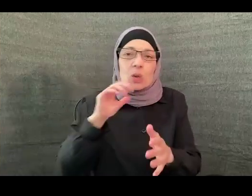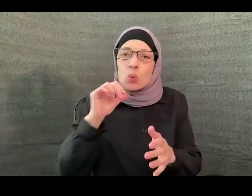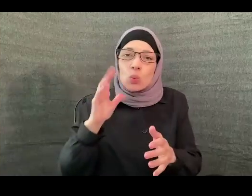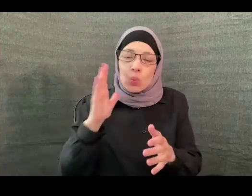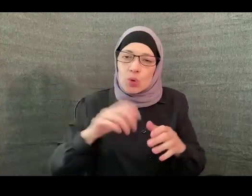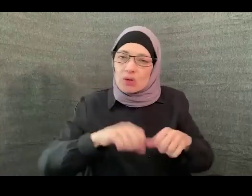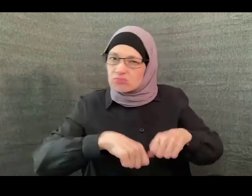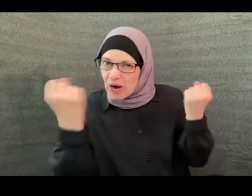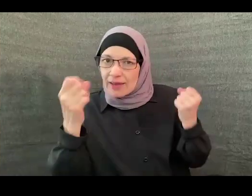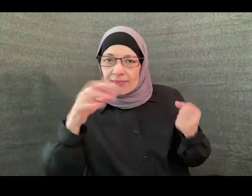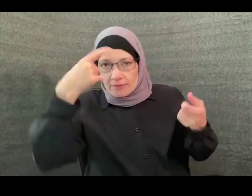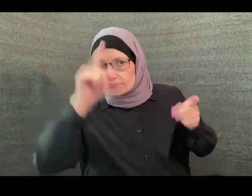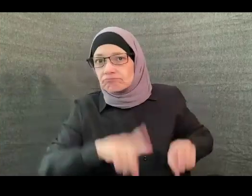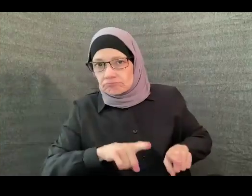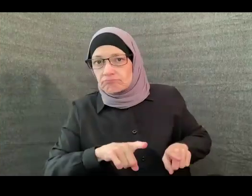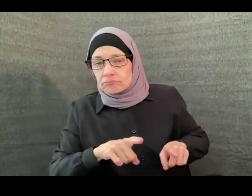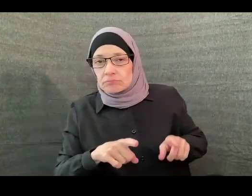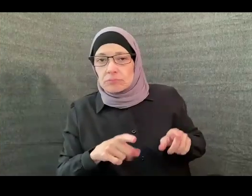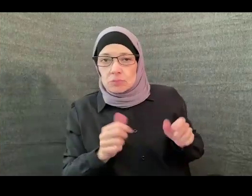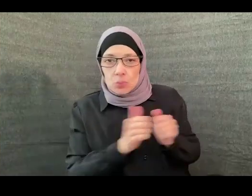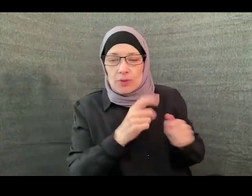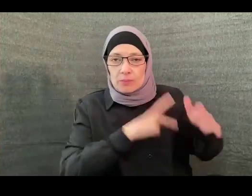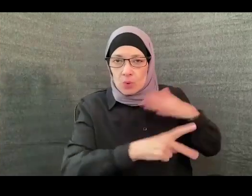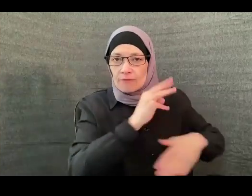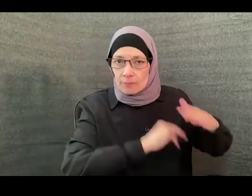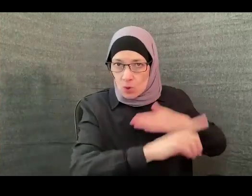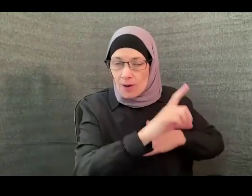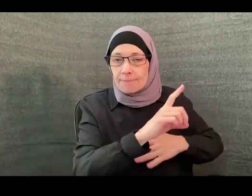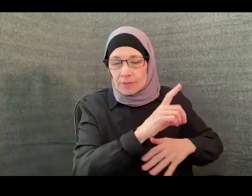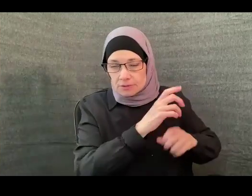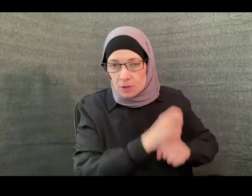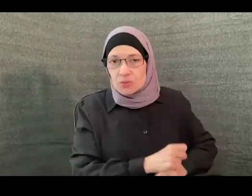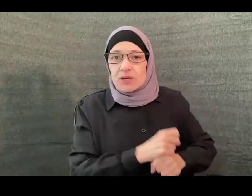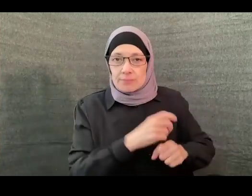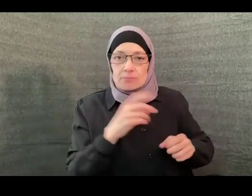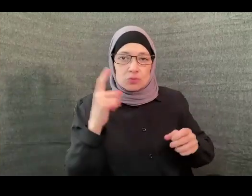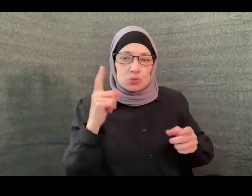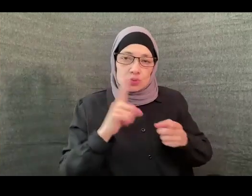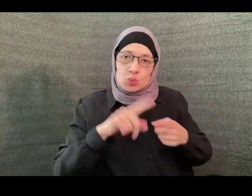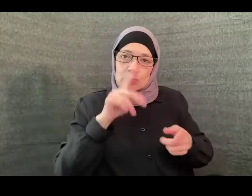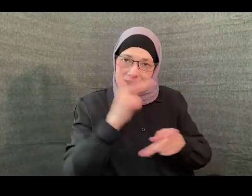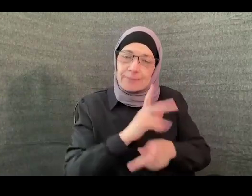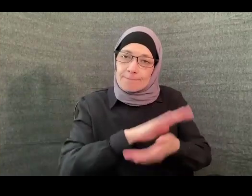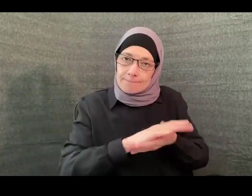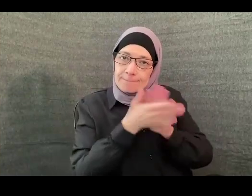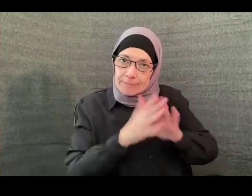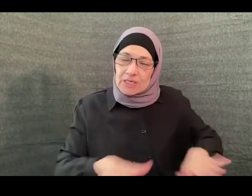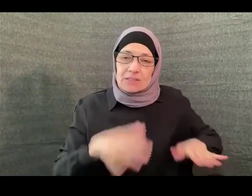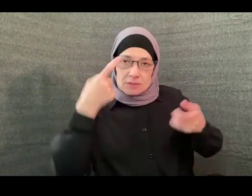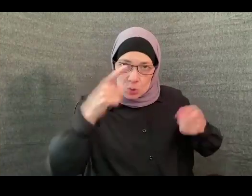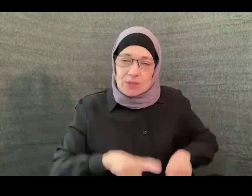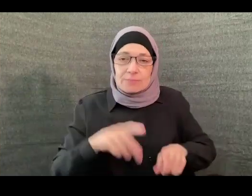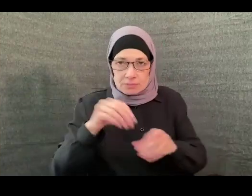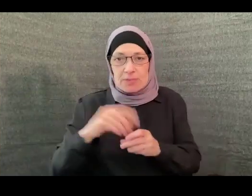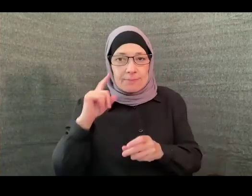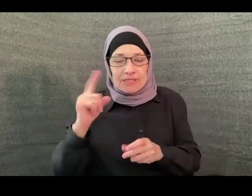So in Ayah 13, it says, you are more feared. They have more fear of you in their heart